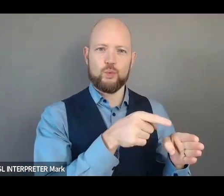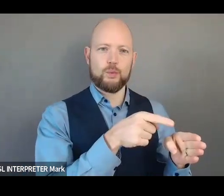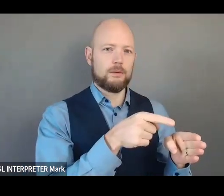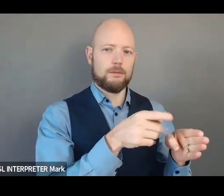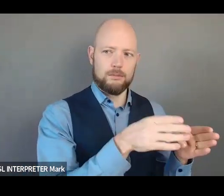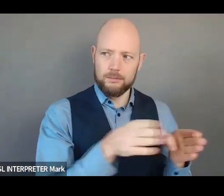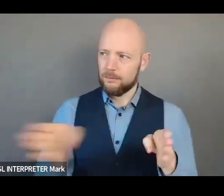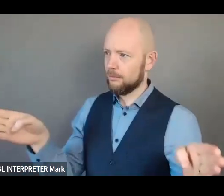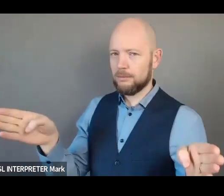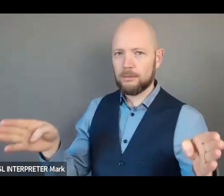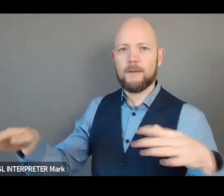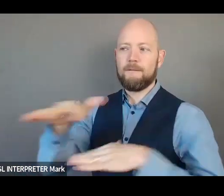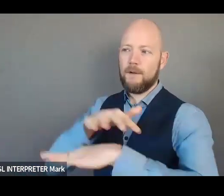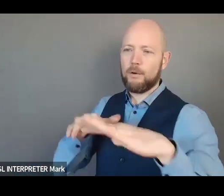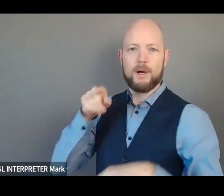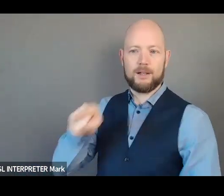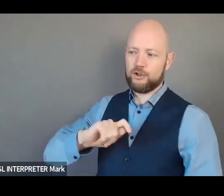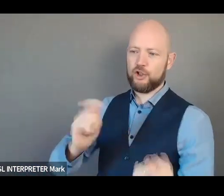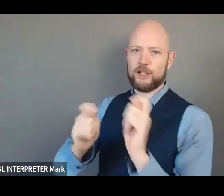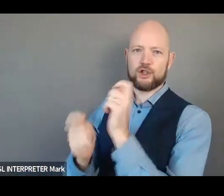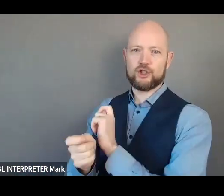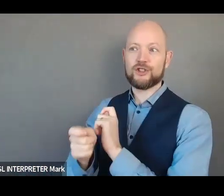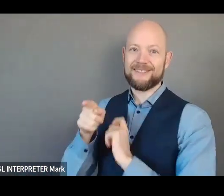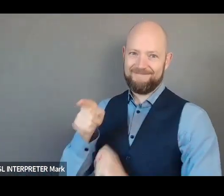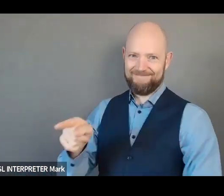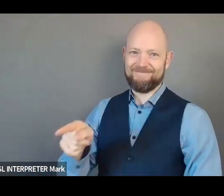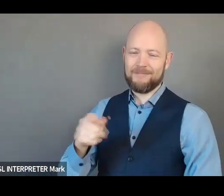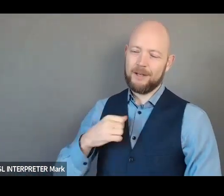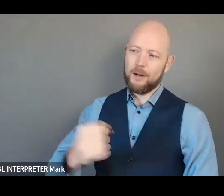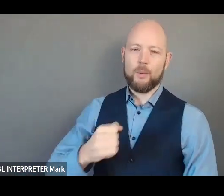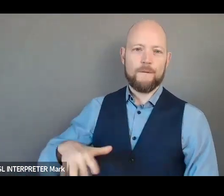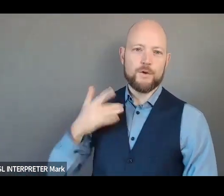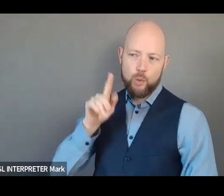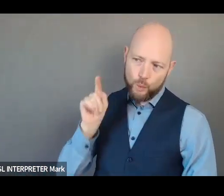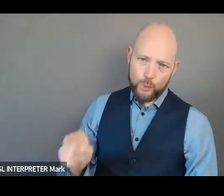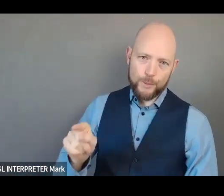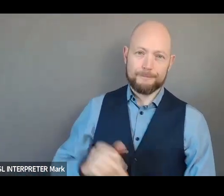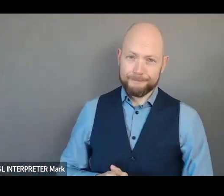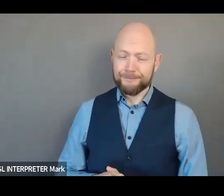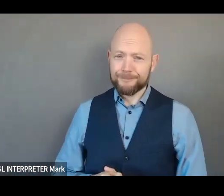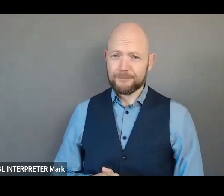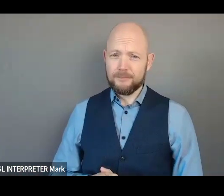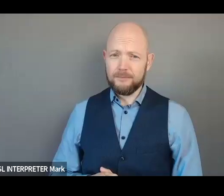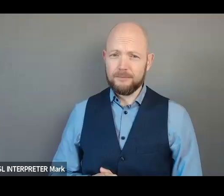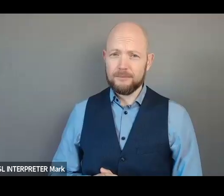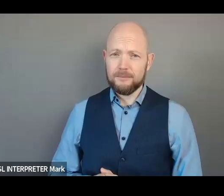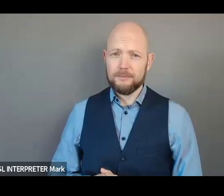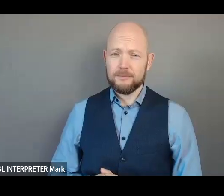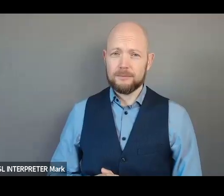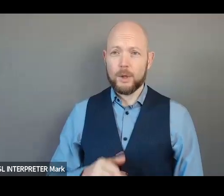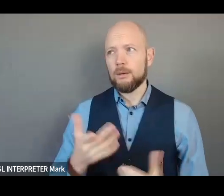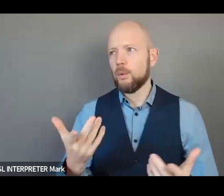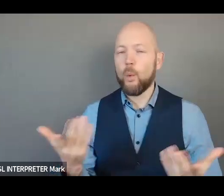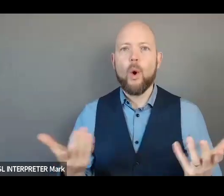environment that is causing them harm. So even if we're not looking at disability, so you're not disabled if you get